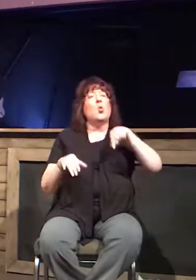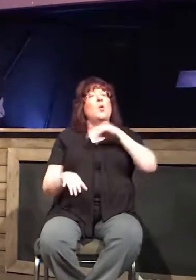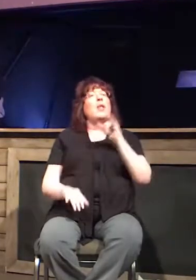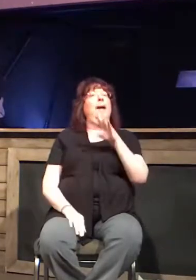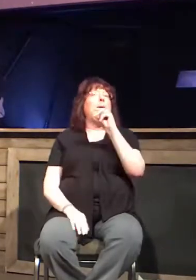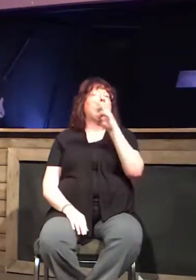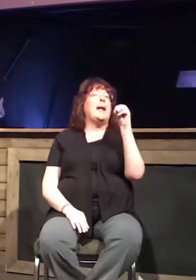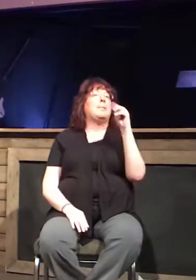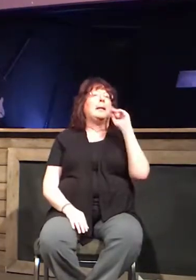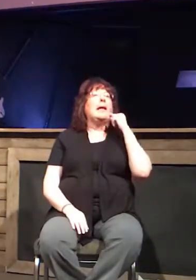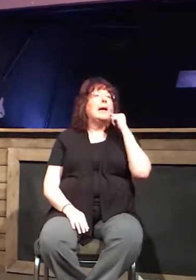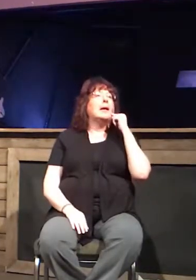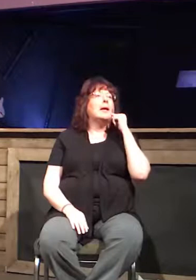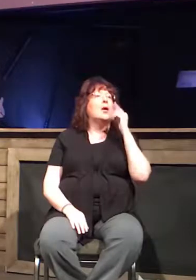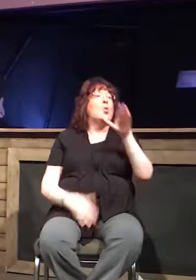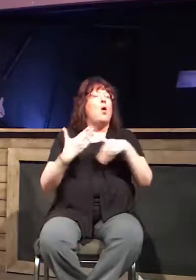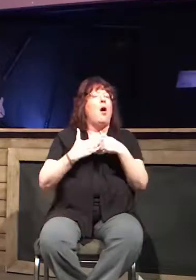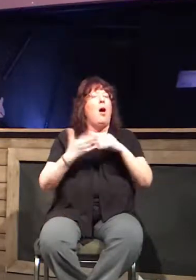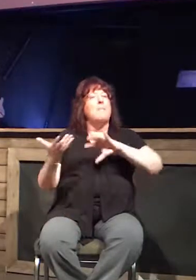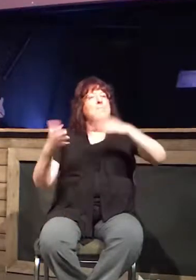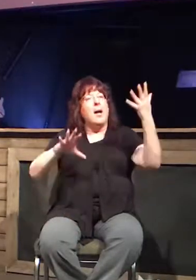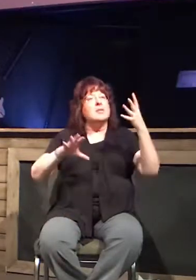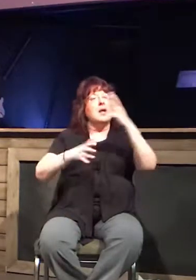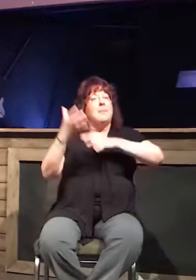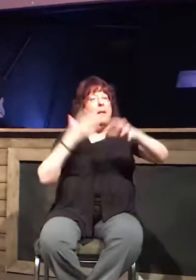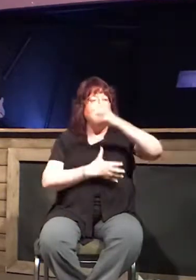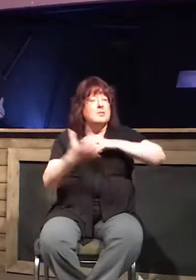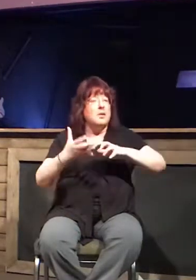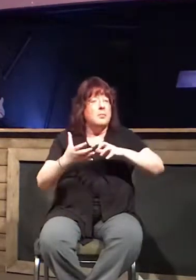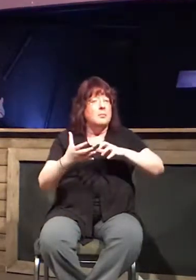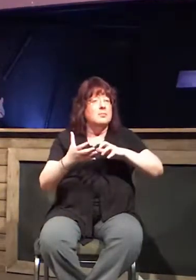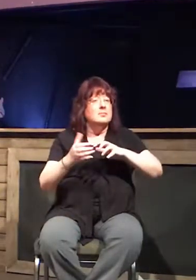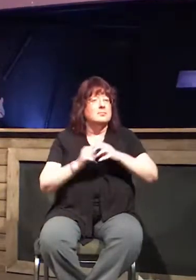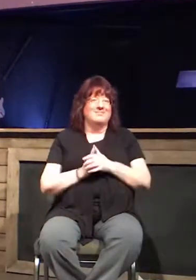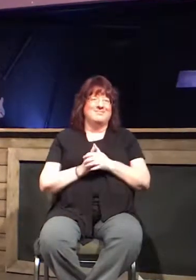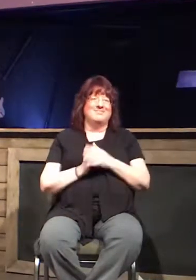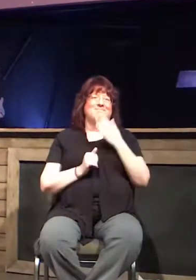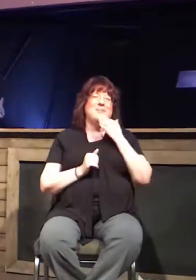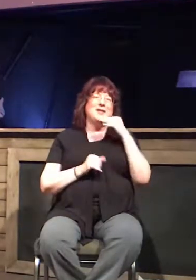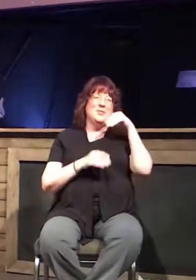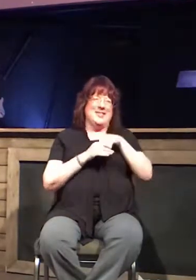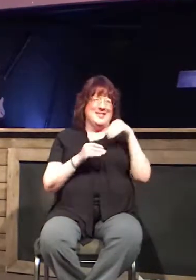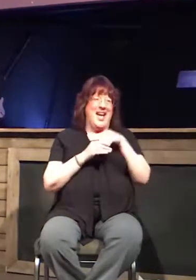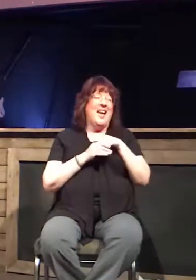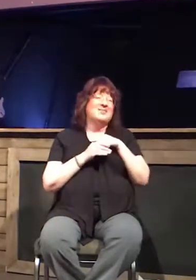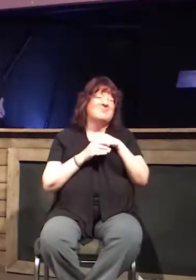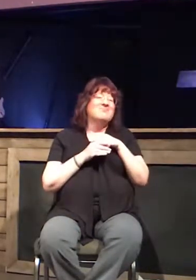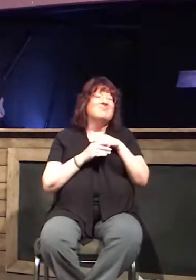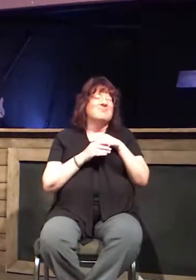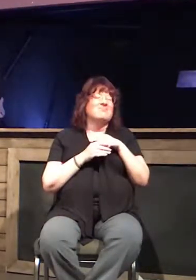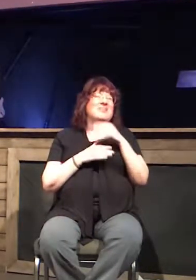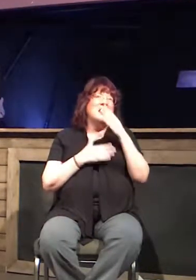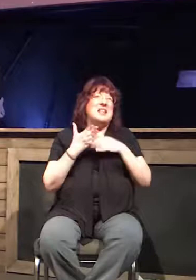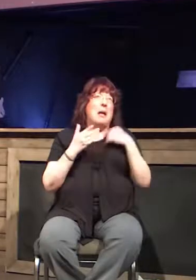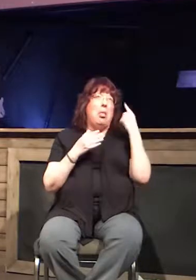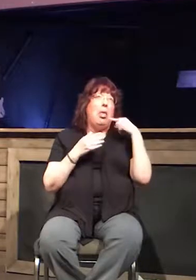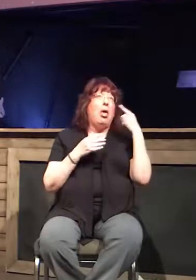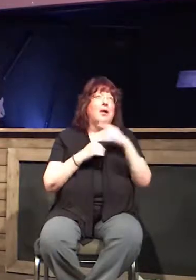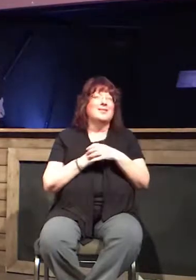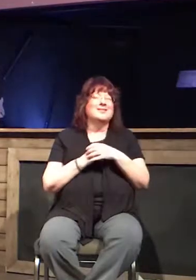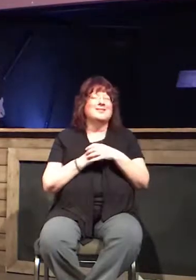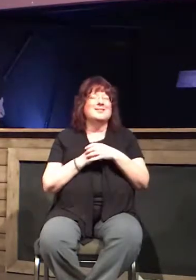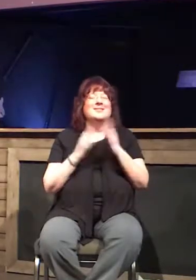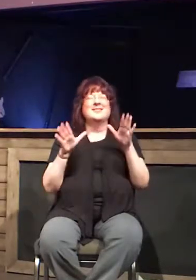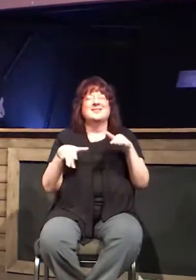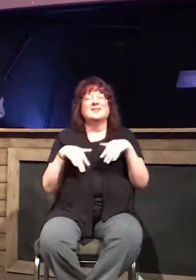M&Ms. He says, we're all messed up and mixed up, but we're sweet on the inside. Although some of us are nuts. So